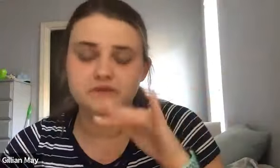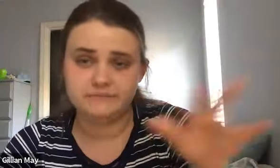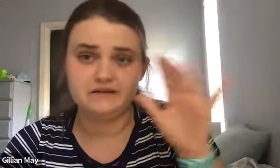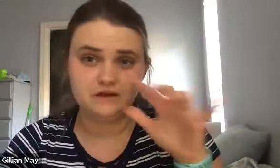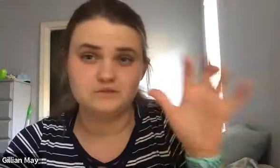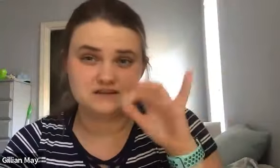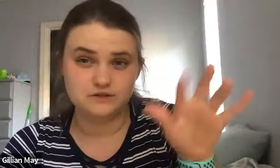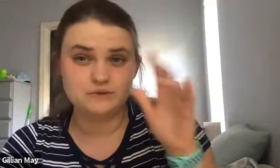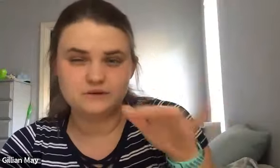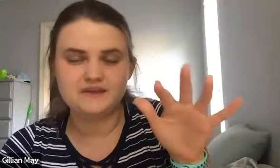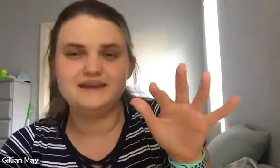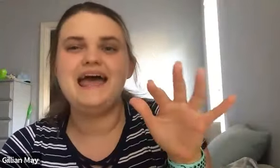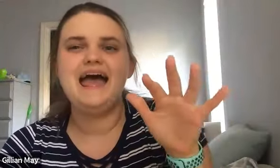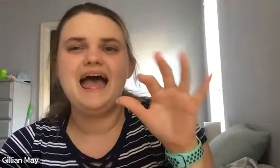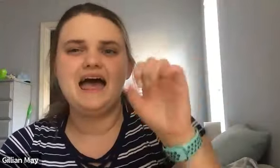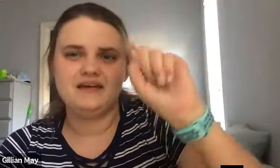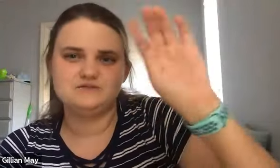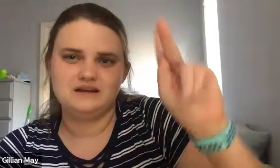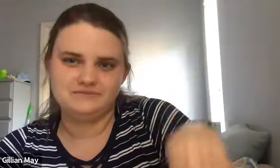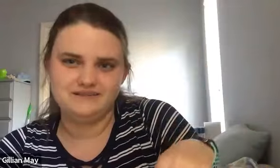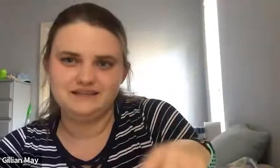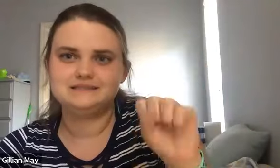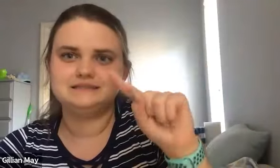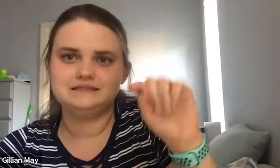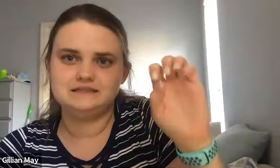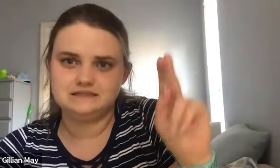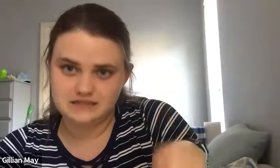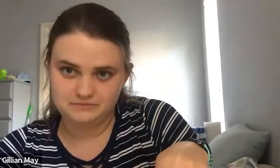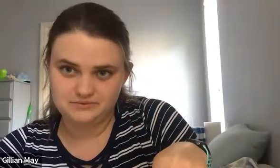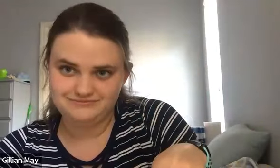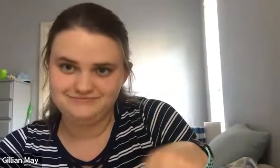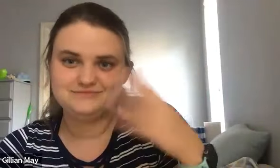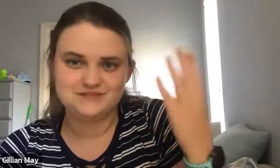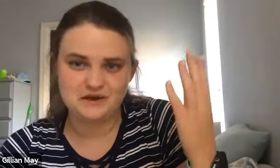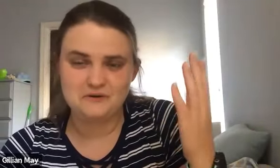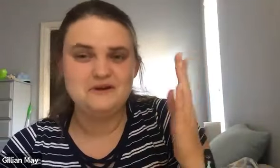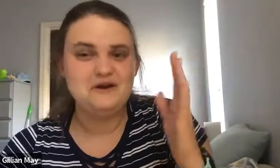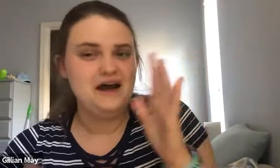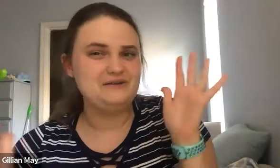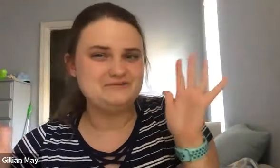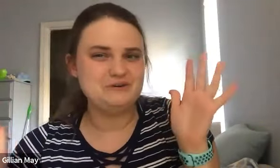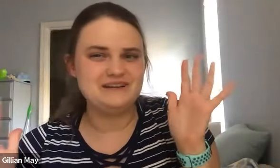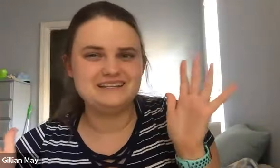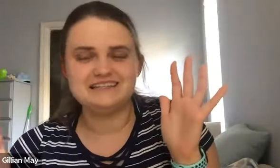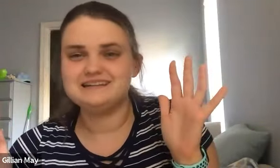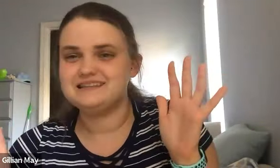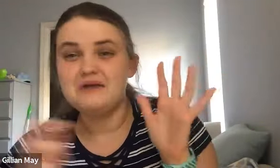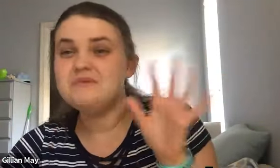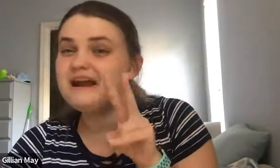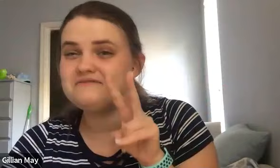like being like almost like fluid with it. And that's where I can be like step. So I always worry because I remember when I